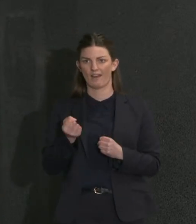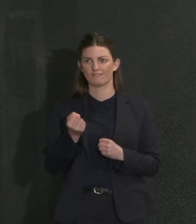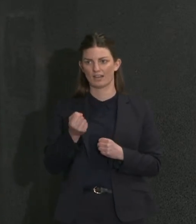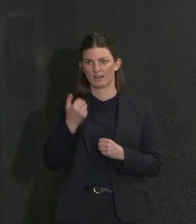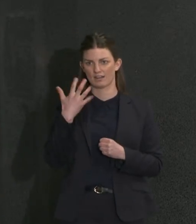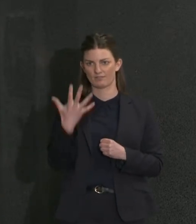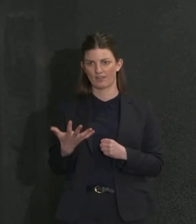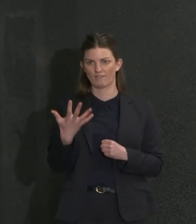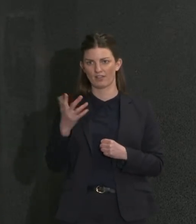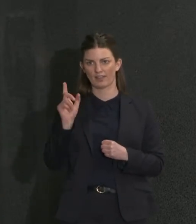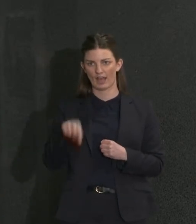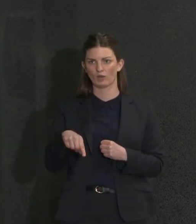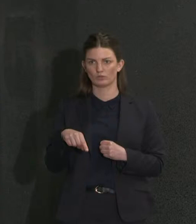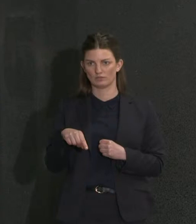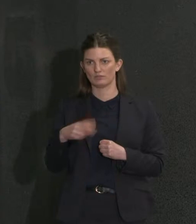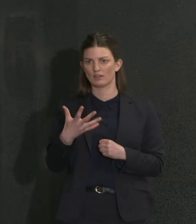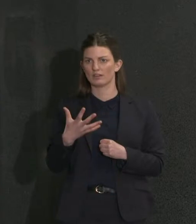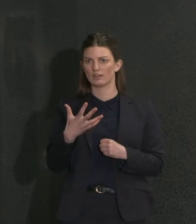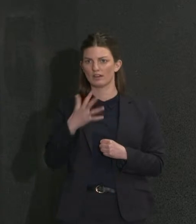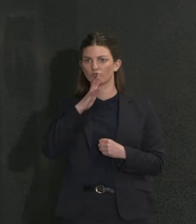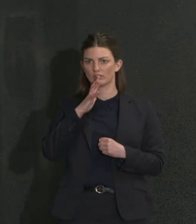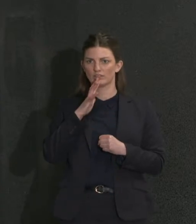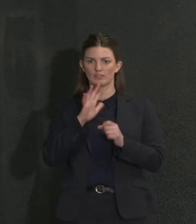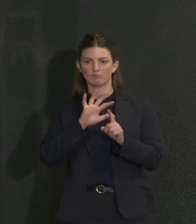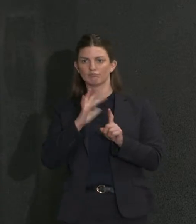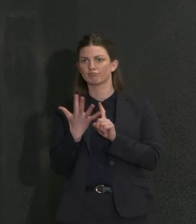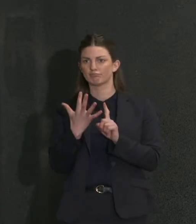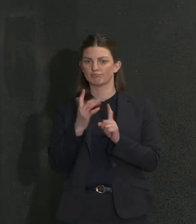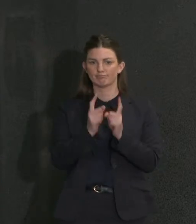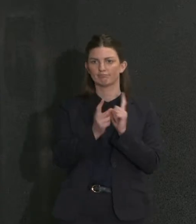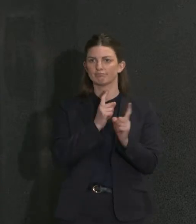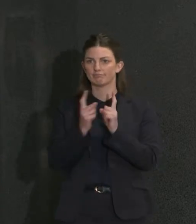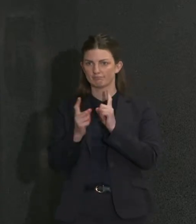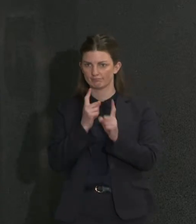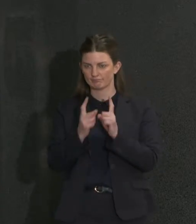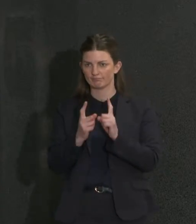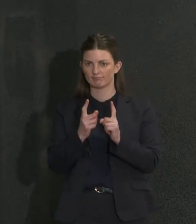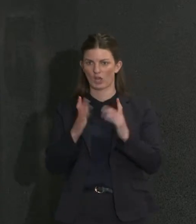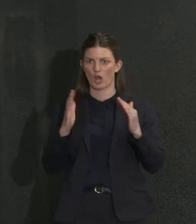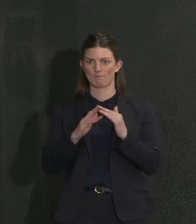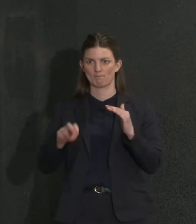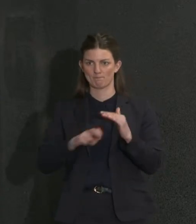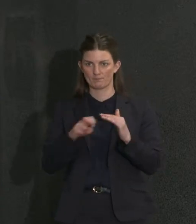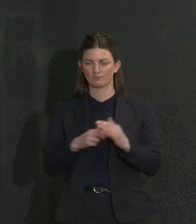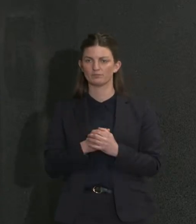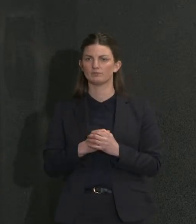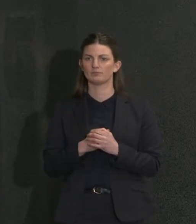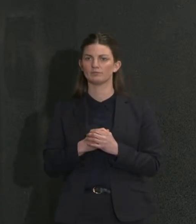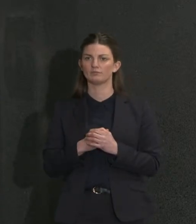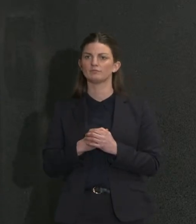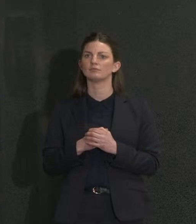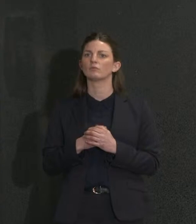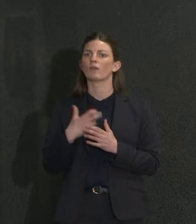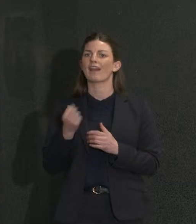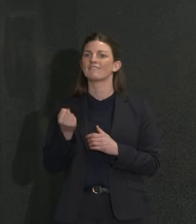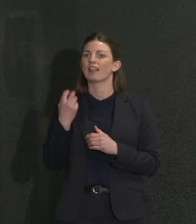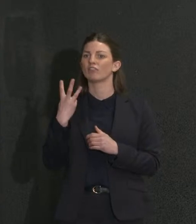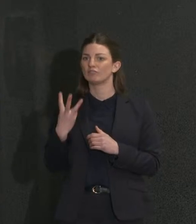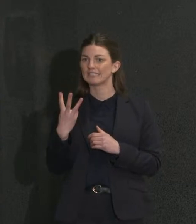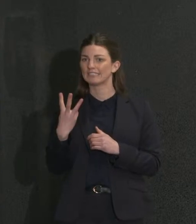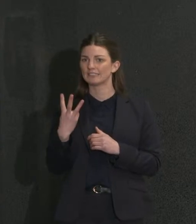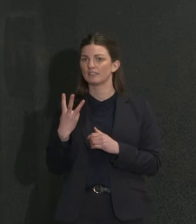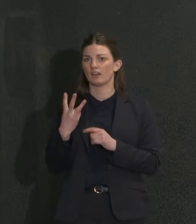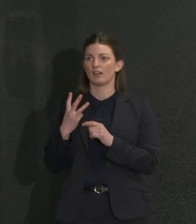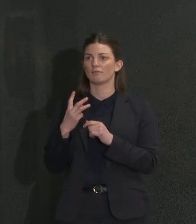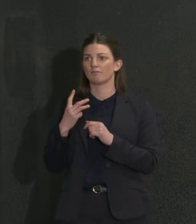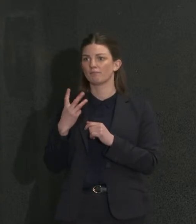which 3,500 are associated with the new outbreaks, and I'll go through those in a bit more detail. We cleared 433 primary close contacts yesterday. Again, my thanks to